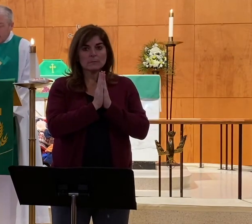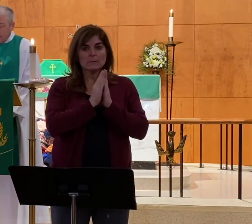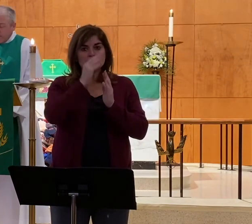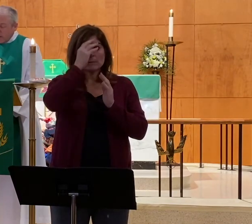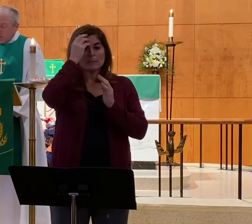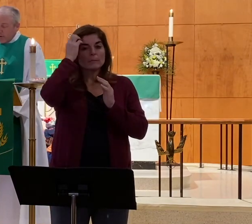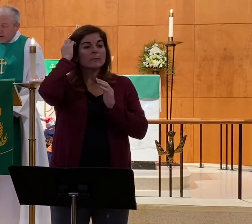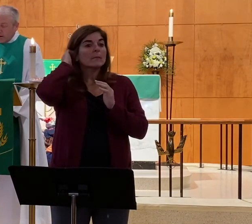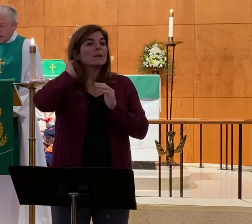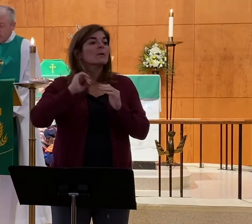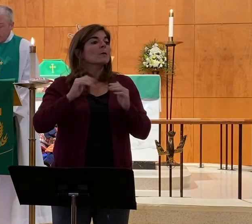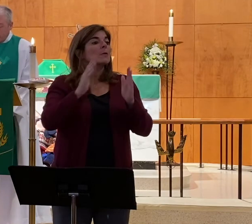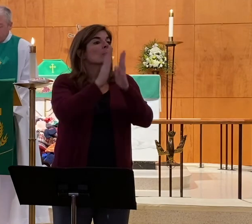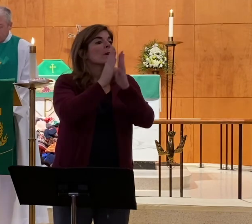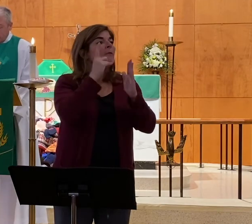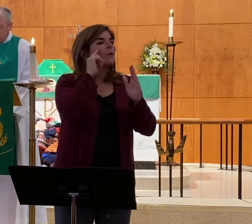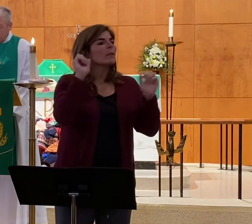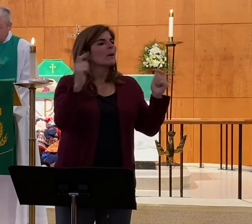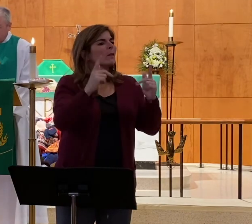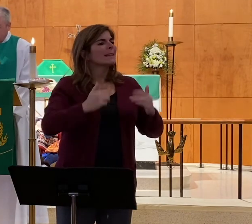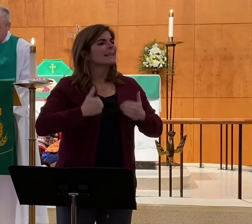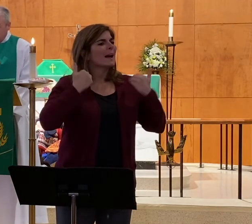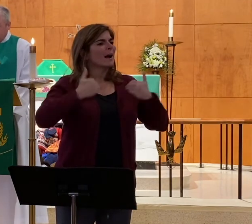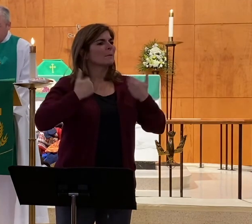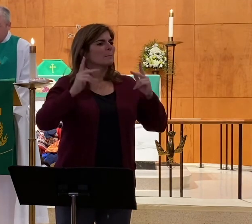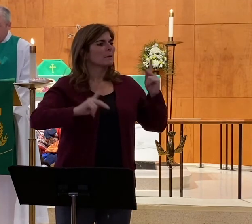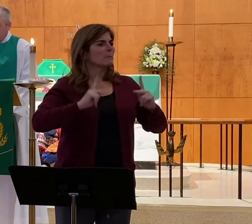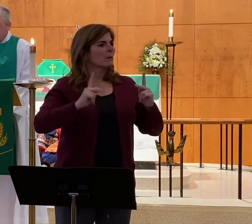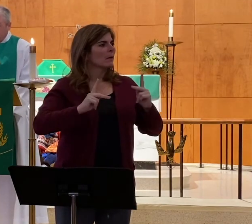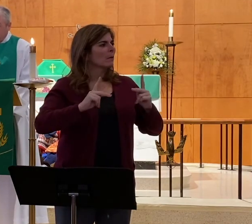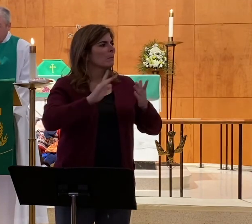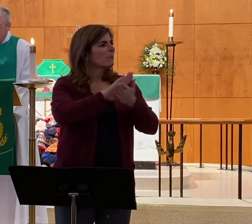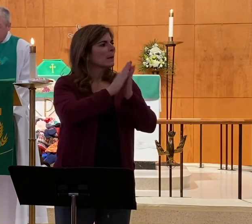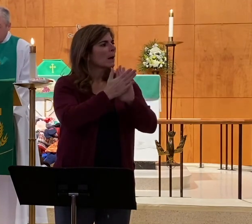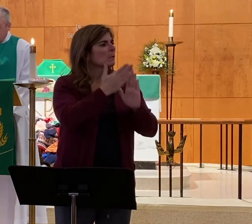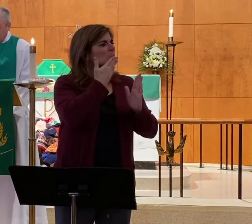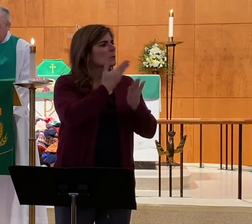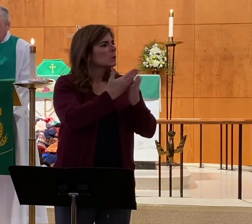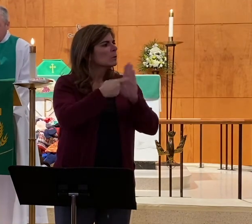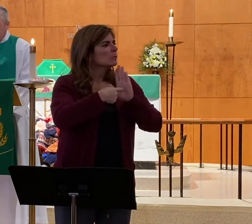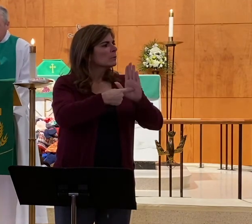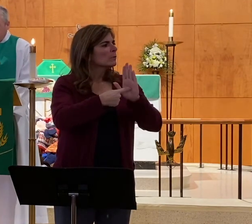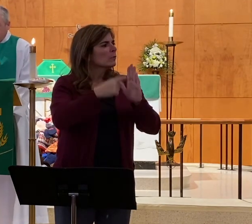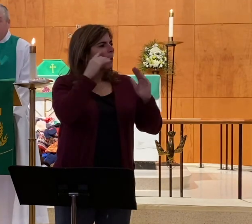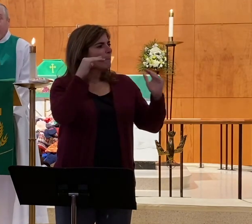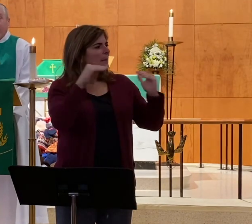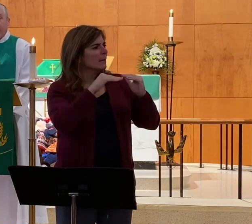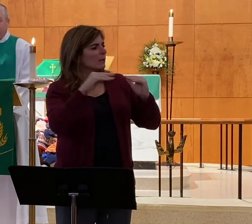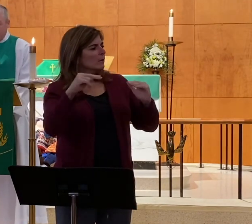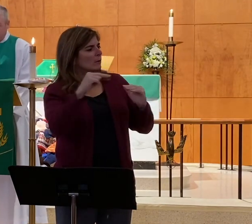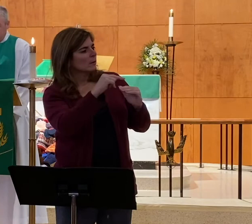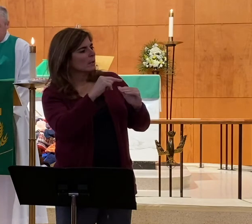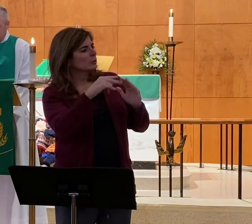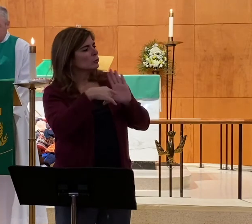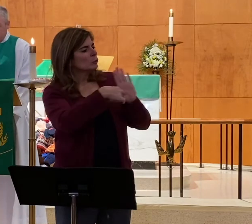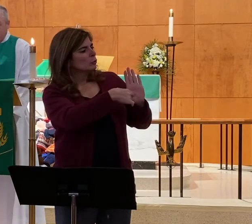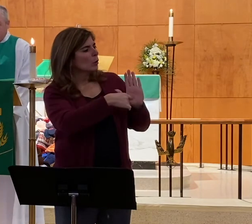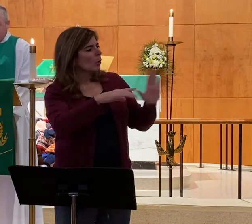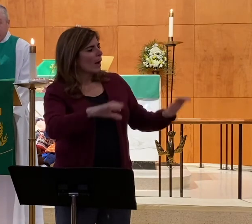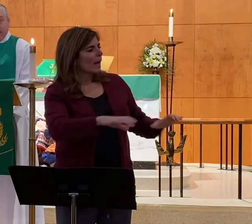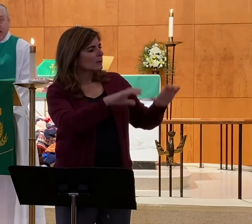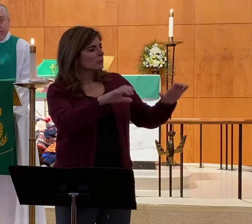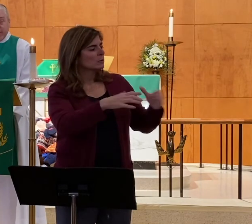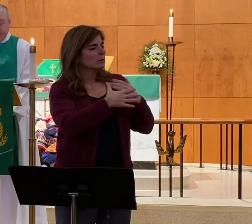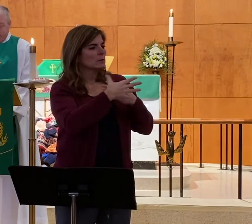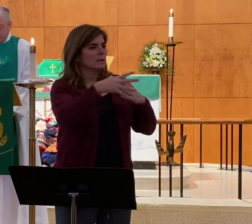we pray for the youth of our congregation, that they might be exemplary models to their peers and glorify God in all they do. God